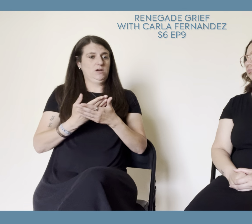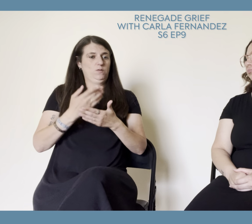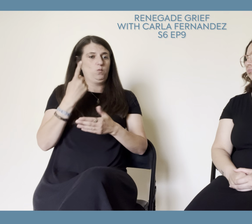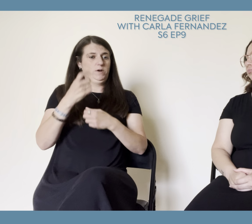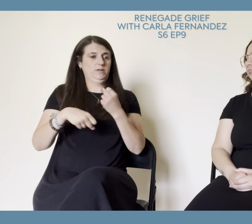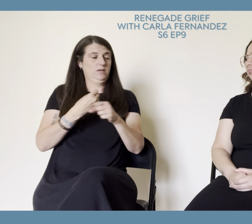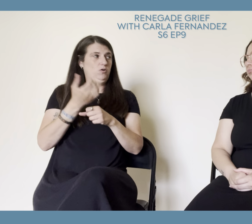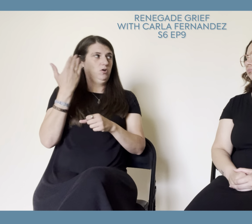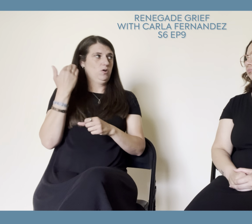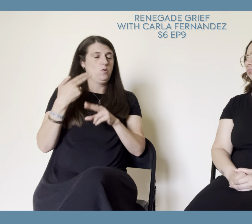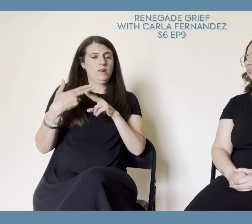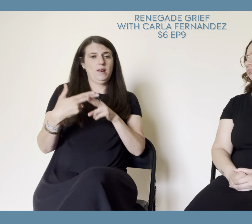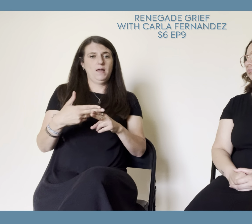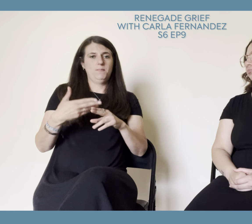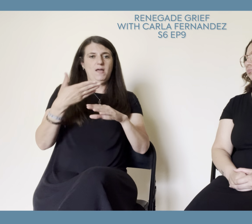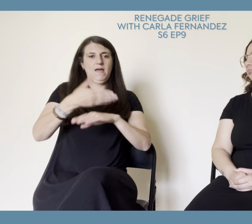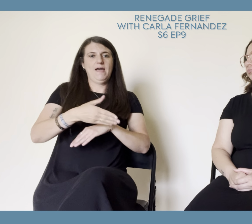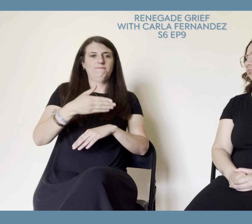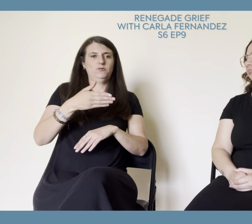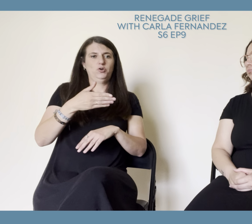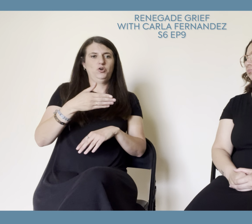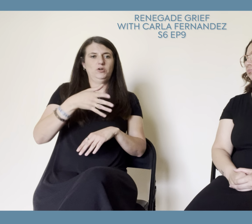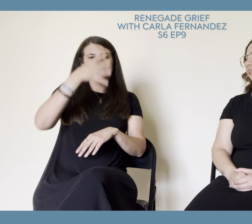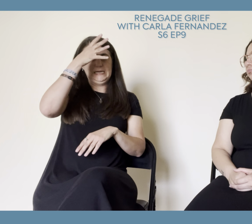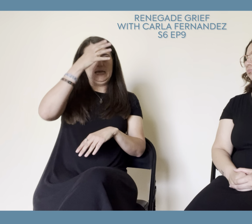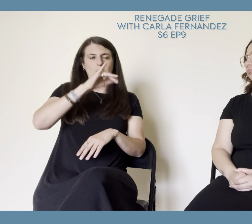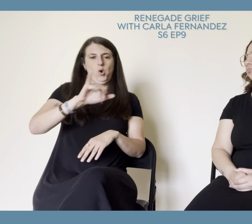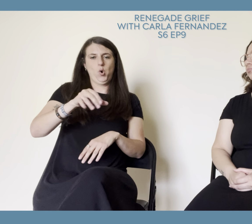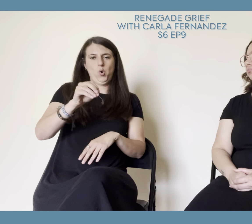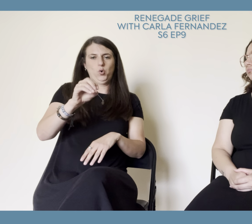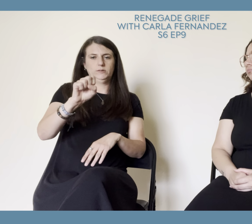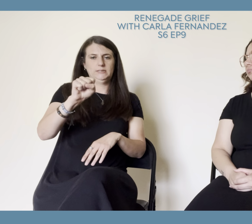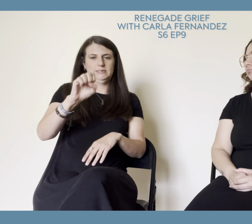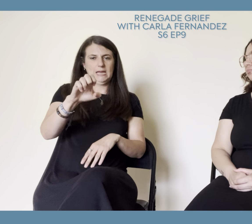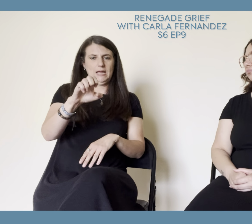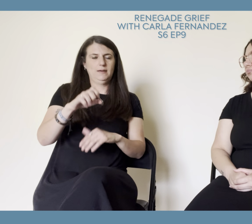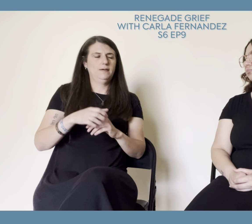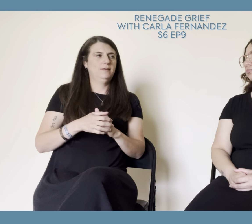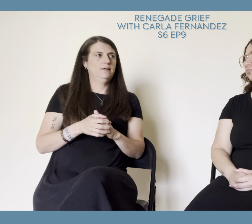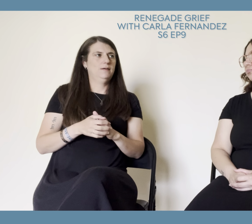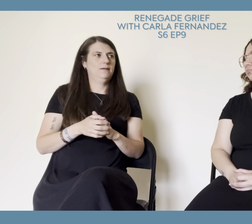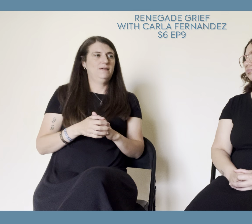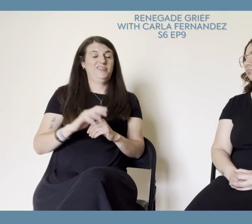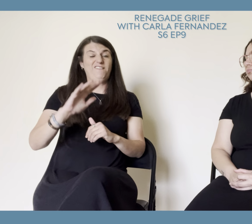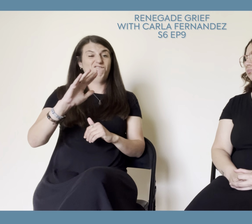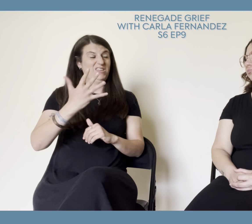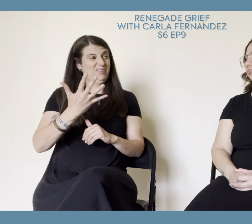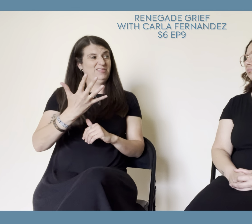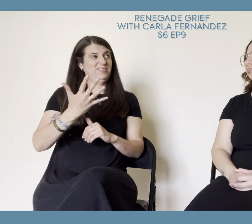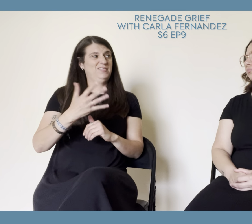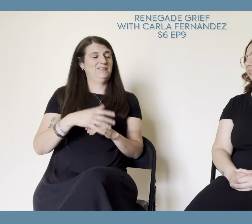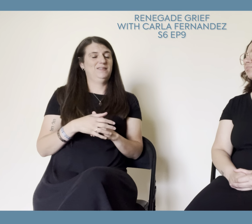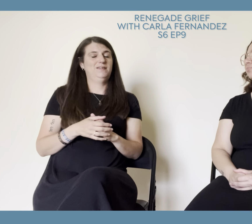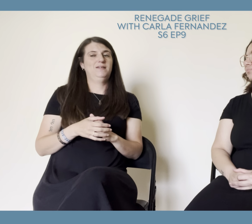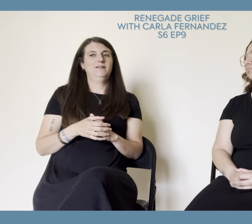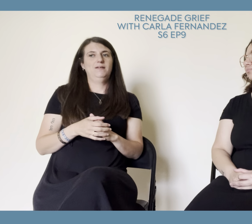dad. So there's now a new José in the mix. This is José Fernandez the fifth. And I was on my dad's